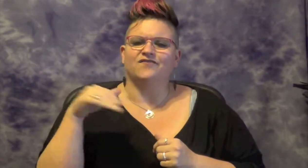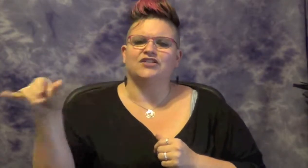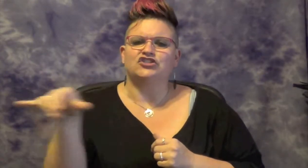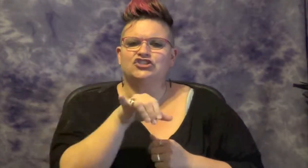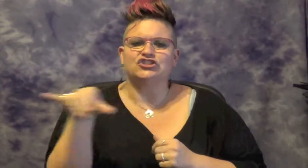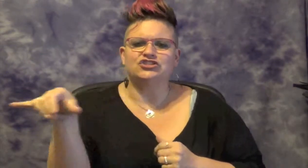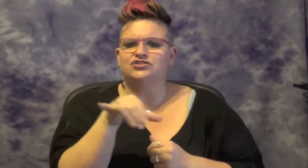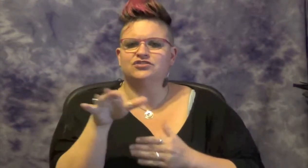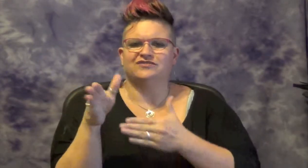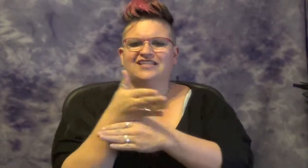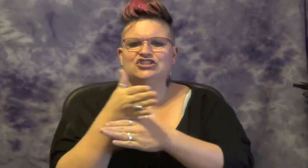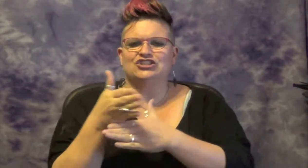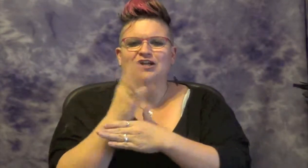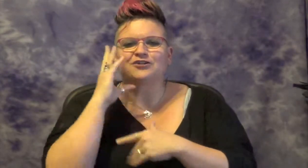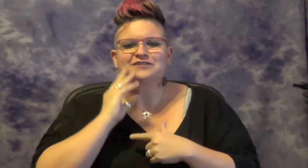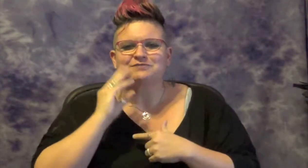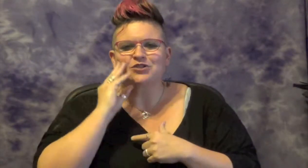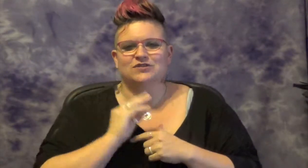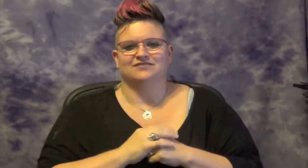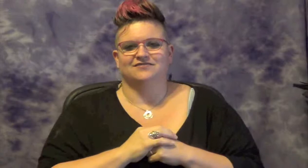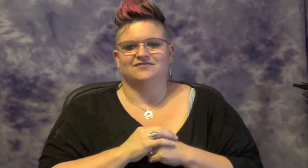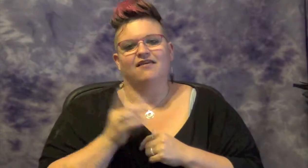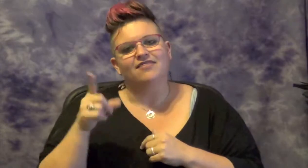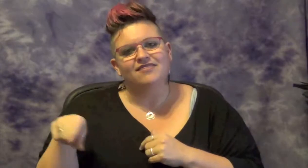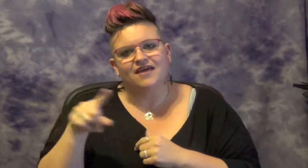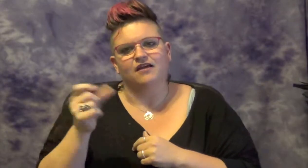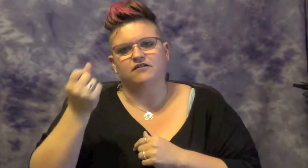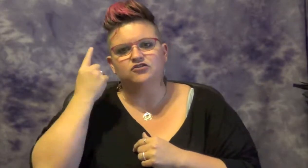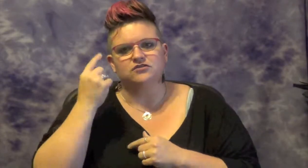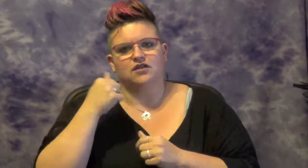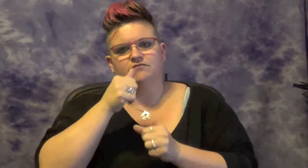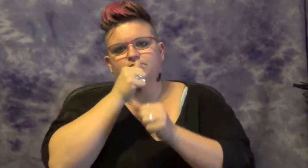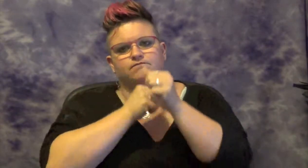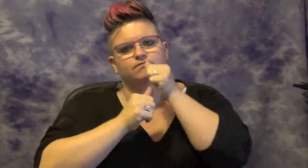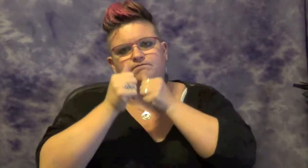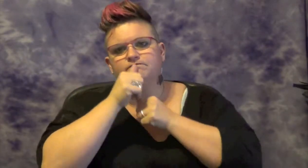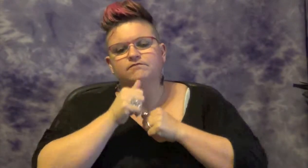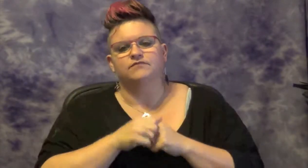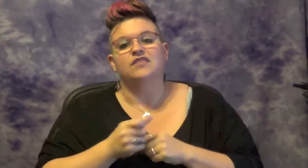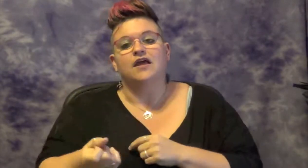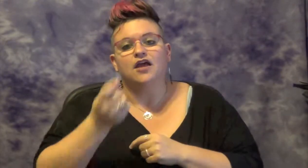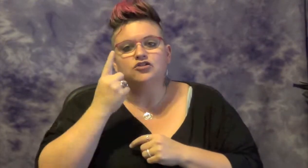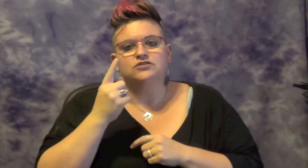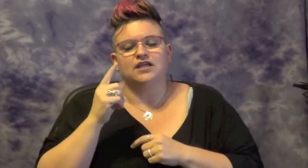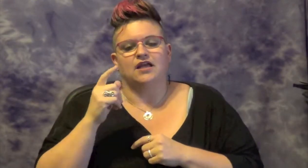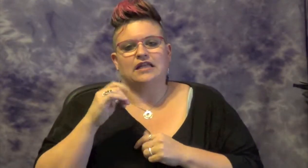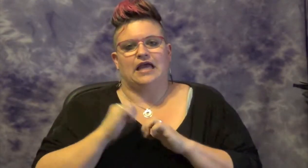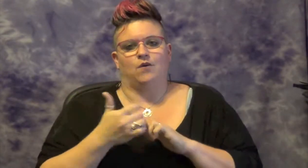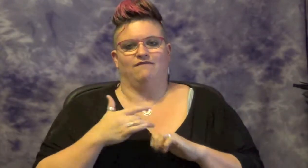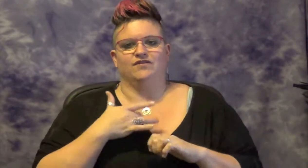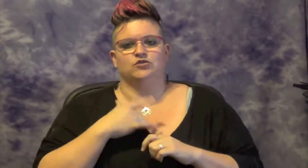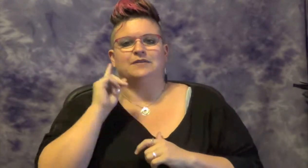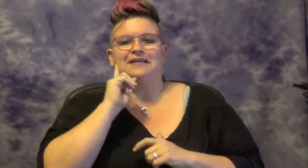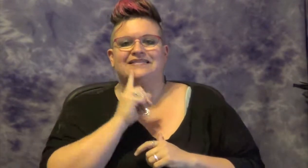Reason being is because they have that same shared experiences. They understand the trials and tribulations of being a deaf